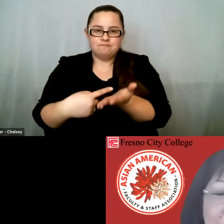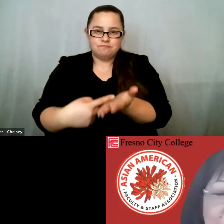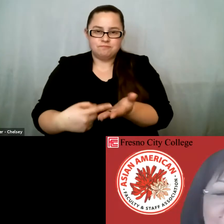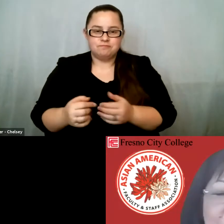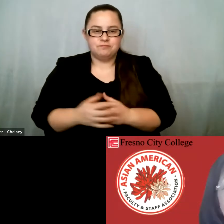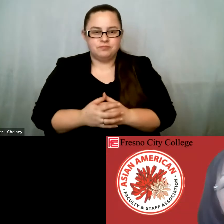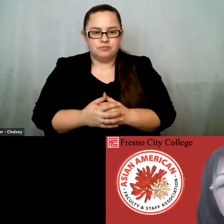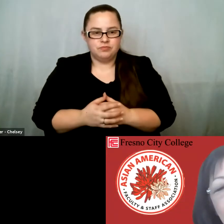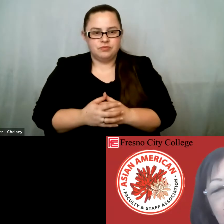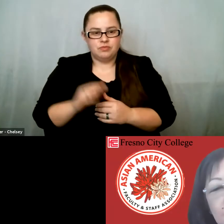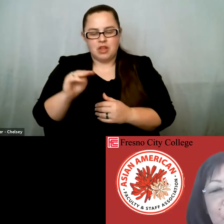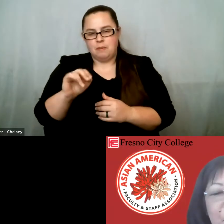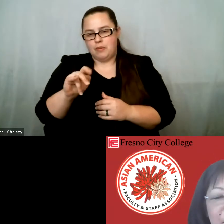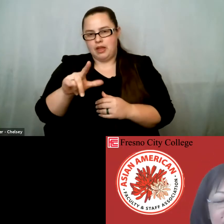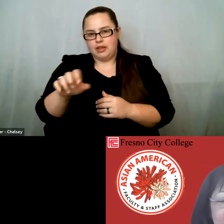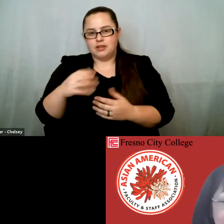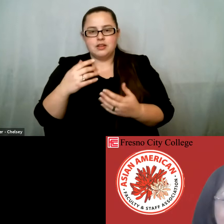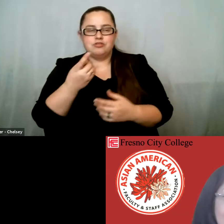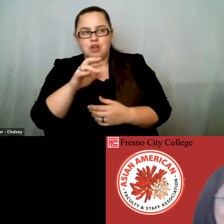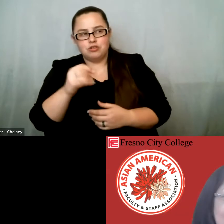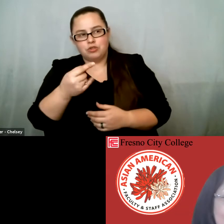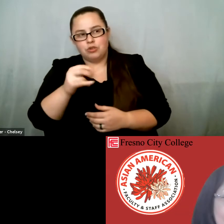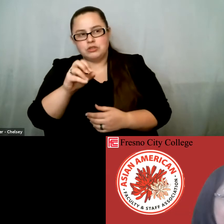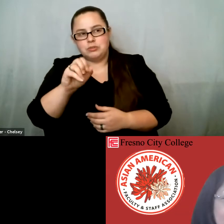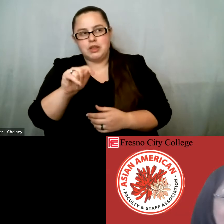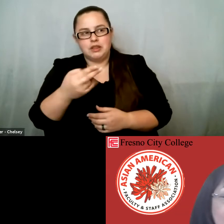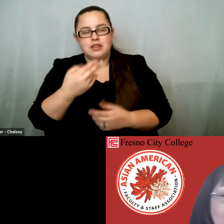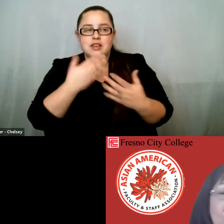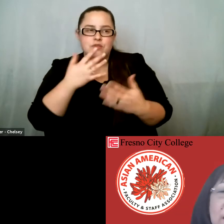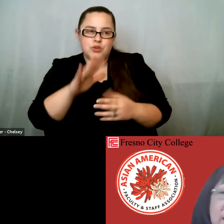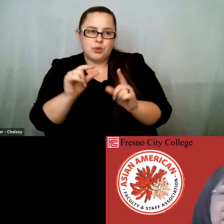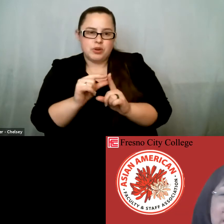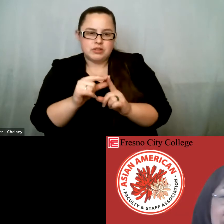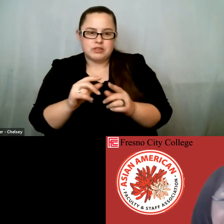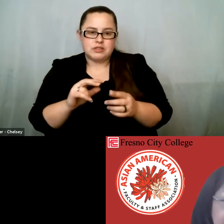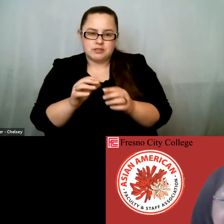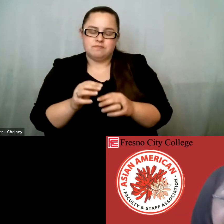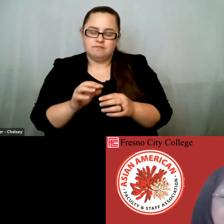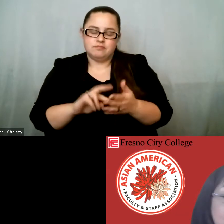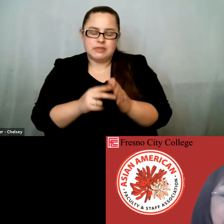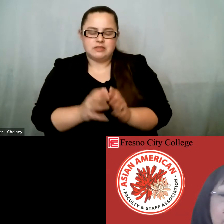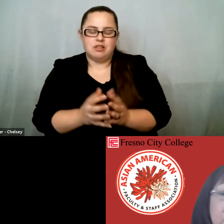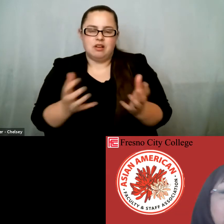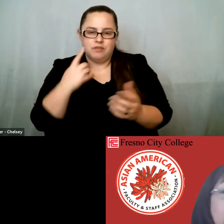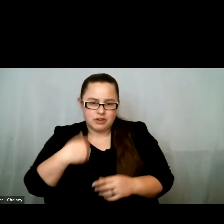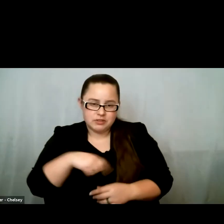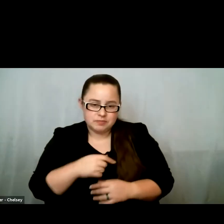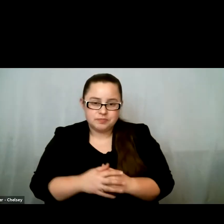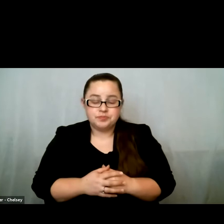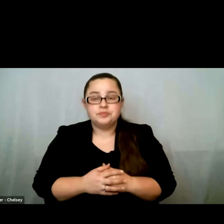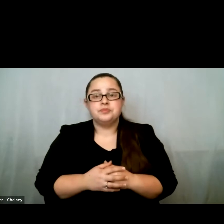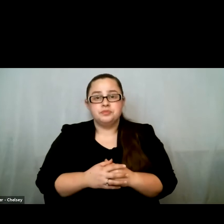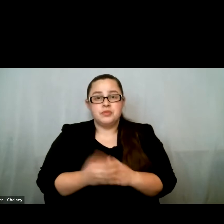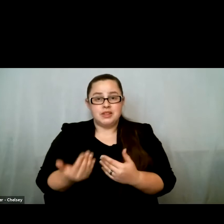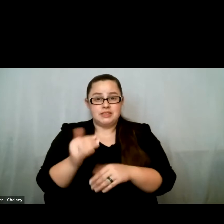Dr. Goldsmith, thank you very much for your words. Mean a lot. Thank you. Thank you. Well, this evening, you will hear incredible